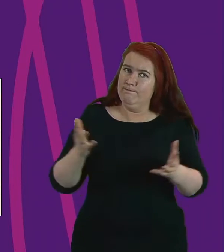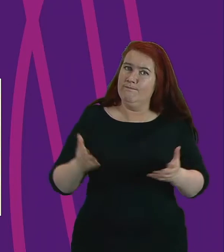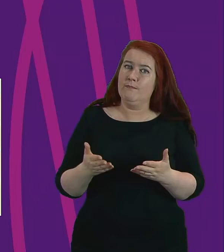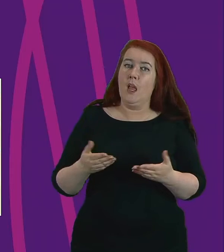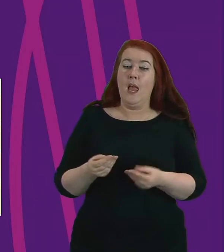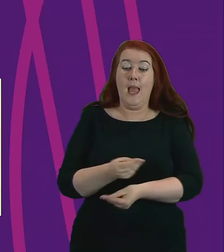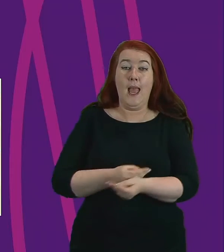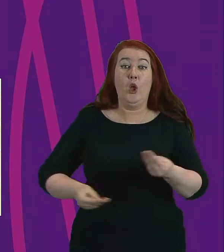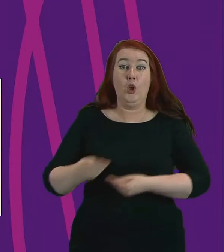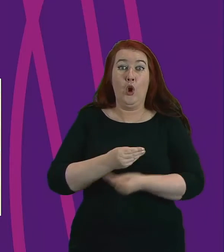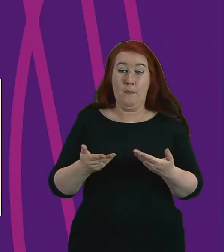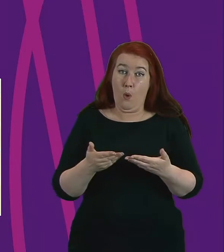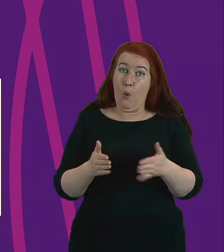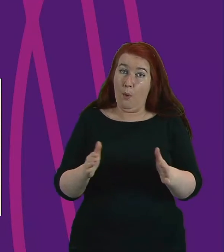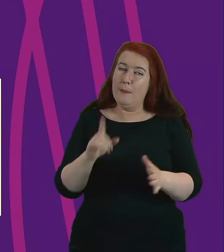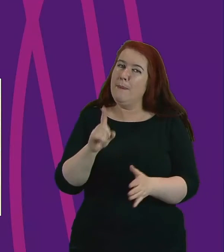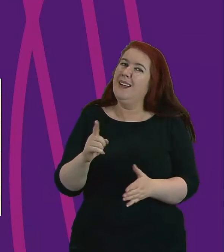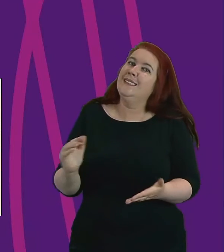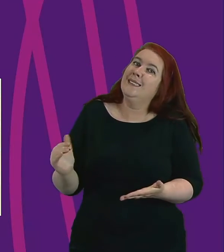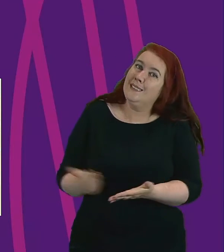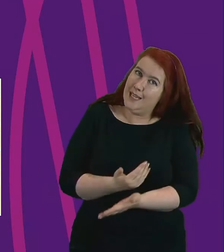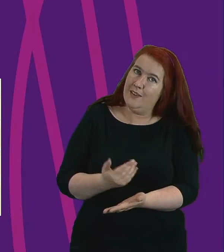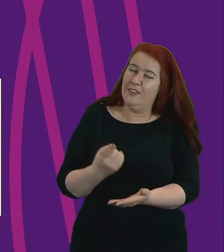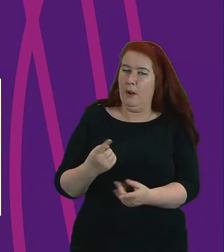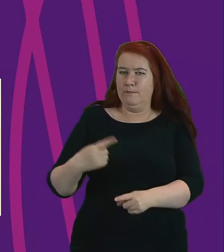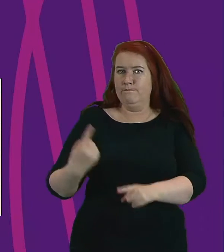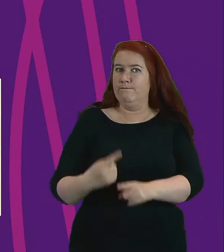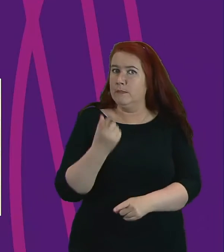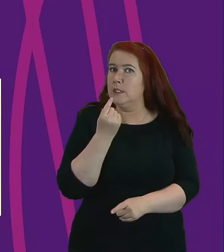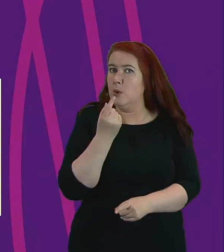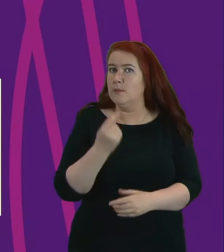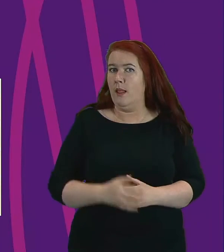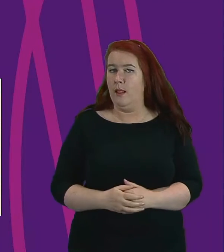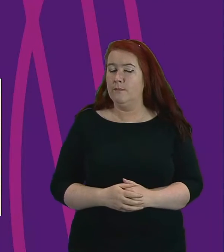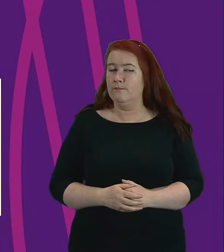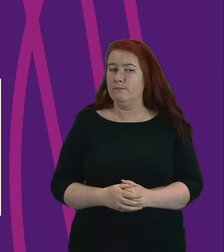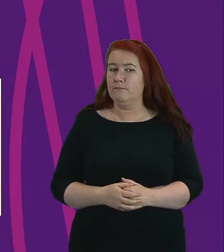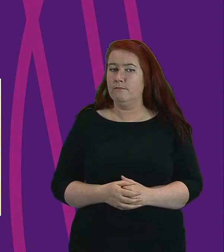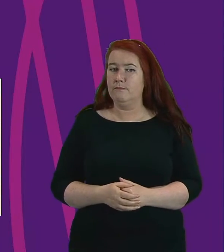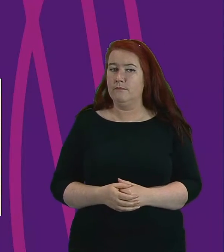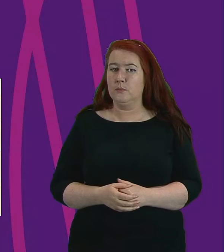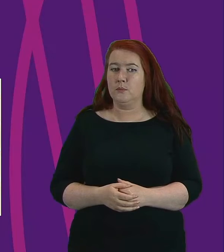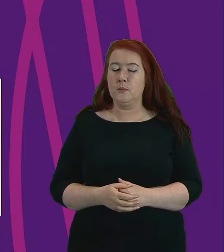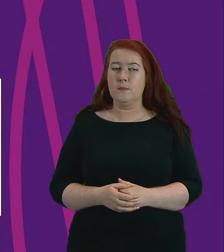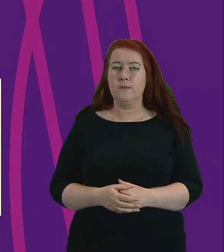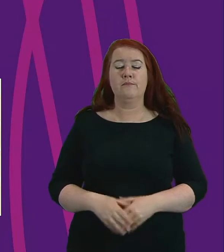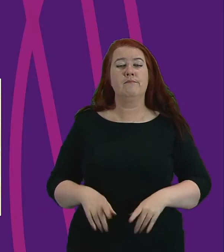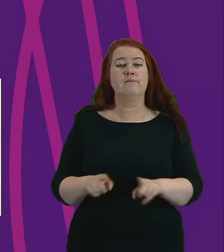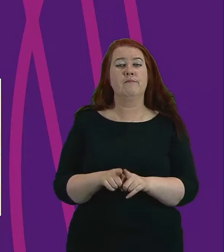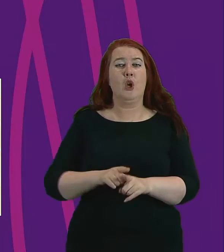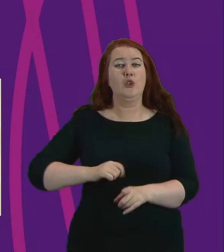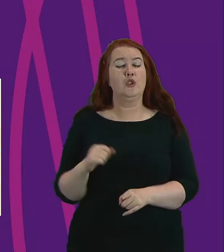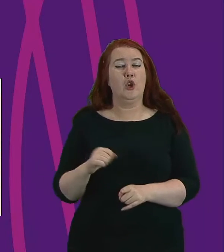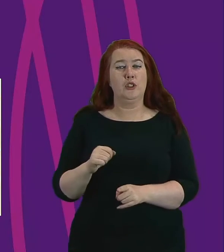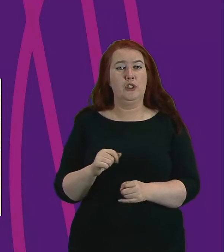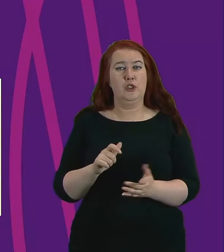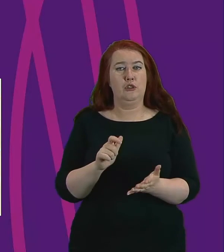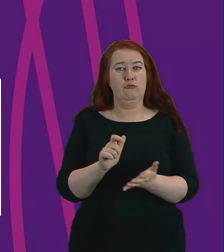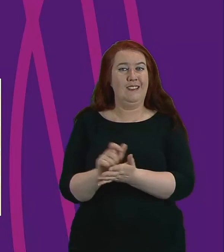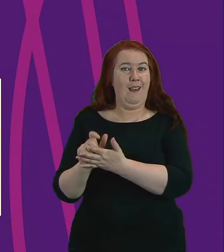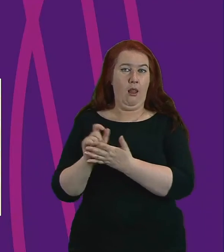safely but as swiftly as practicable. And as I think Maurice Golden quoted, the Scottish Retail Consortium Director,